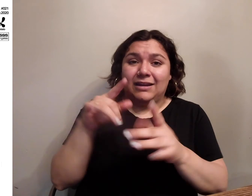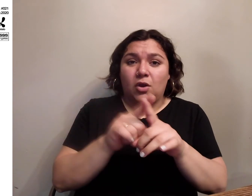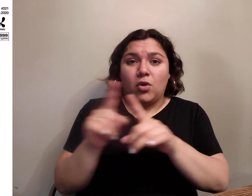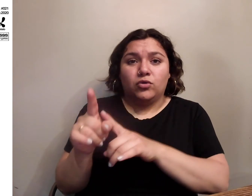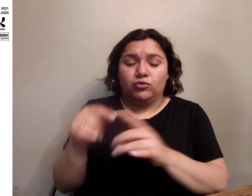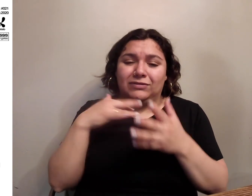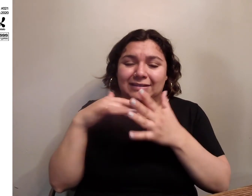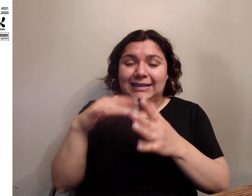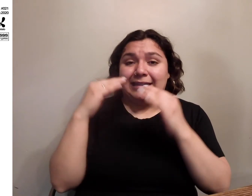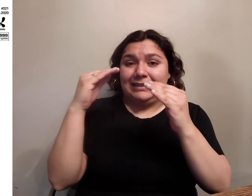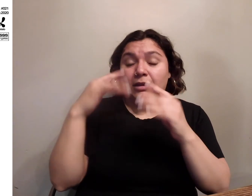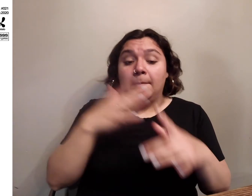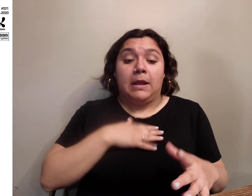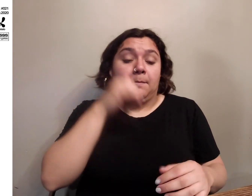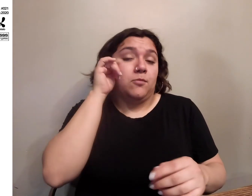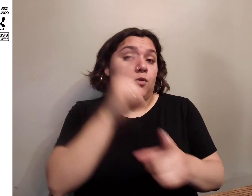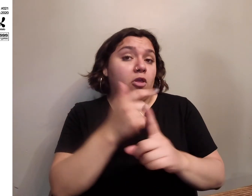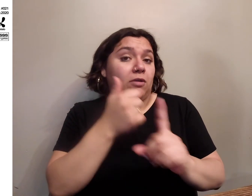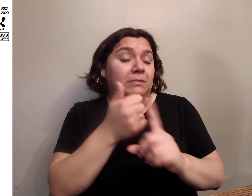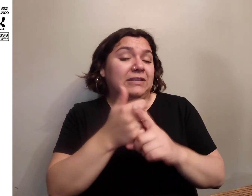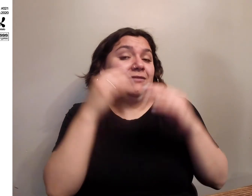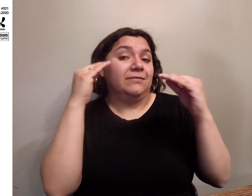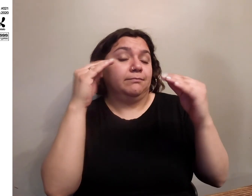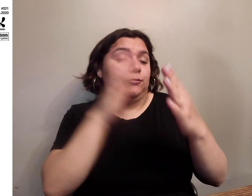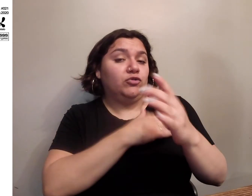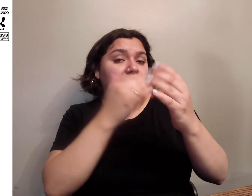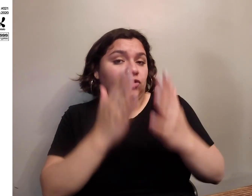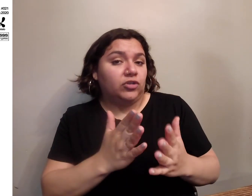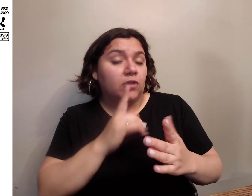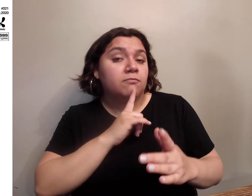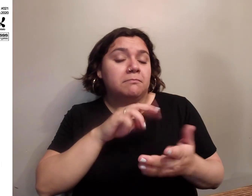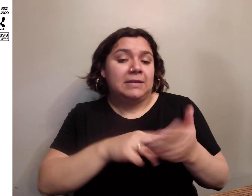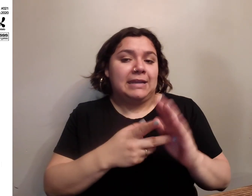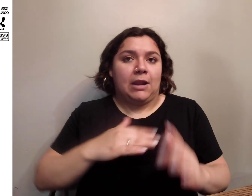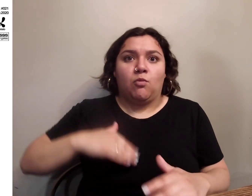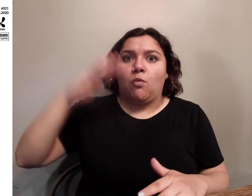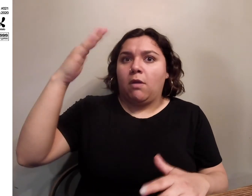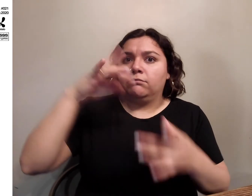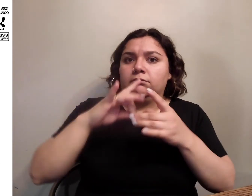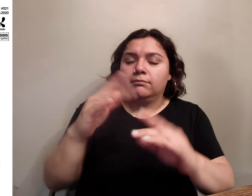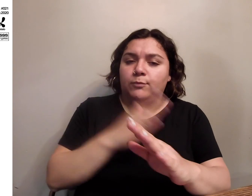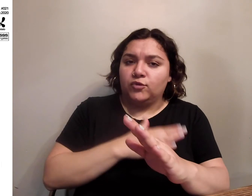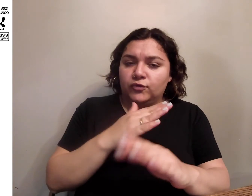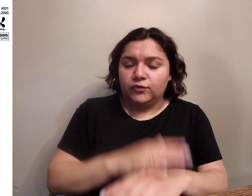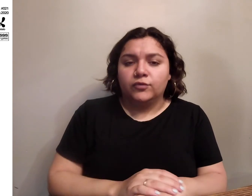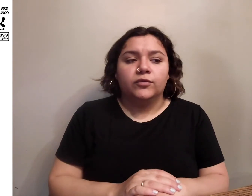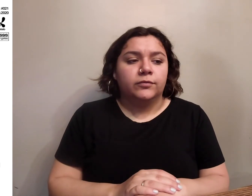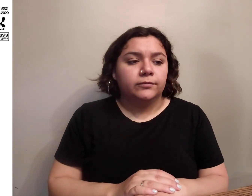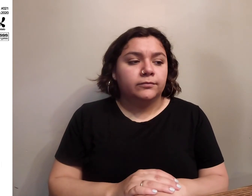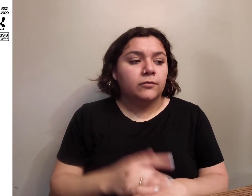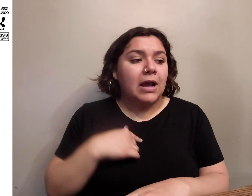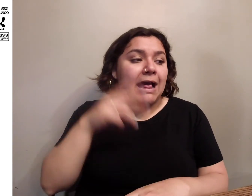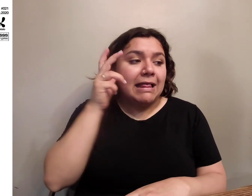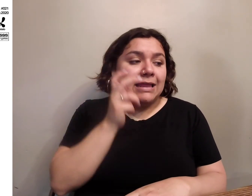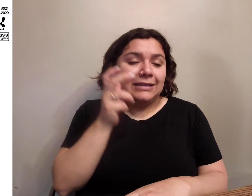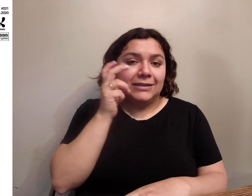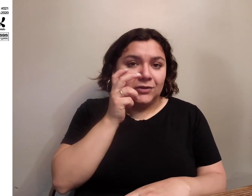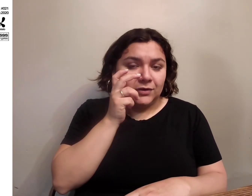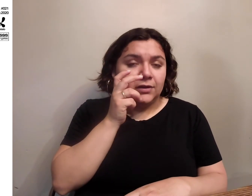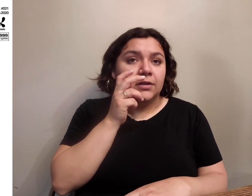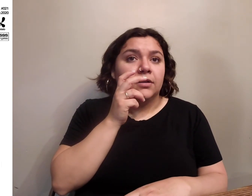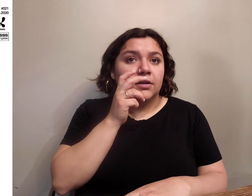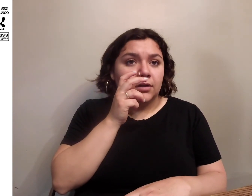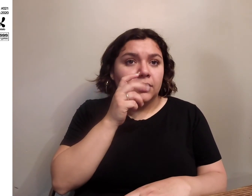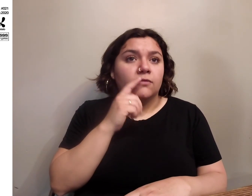teaching. My brother is a musician, so music was a huge part of my growing up. So I listen to it, and it takes